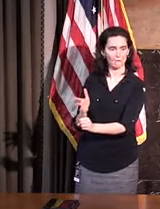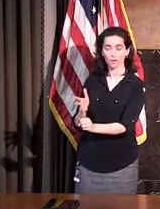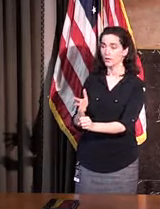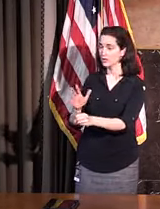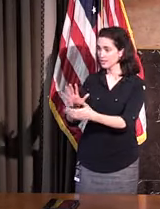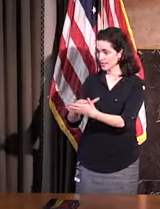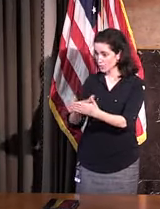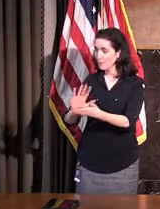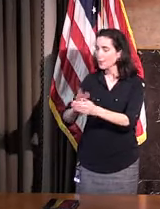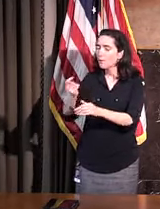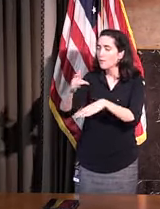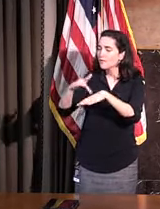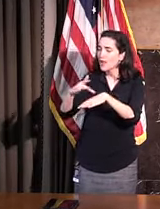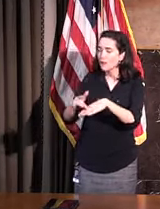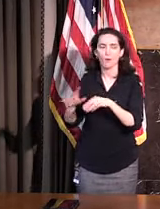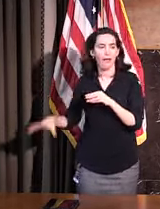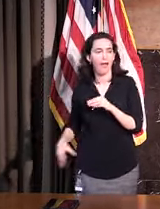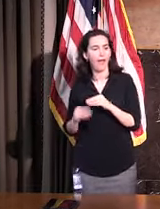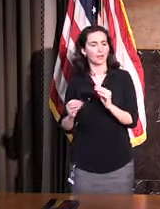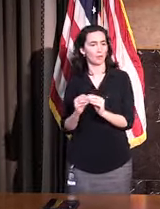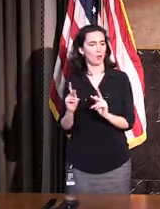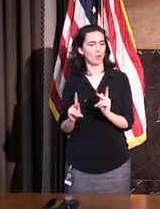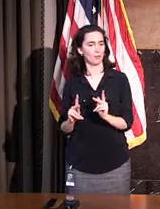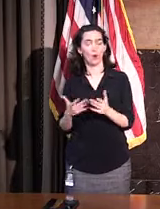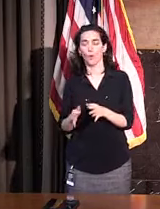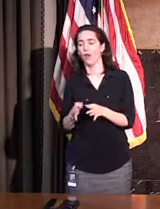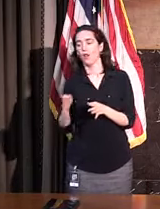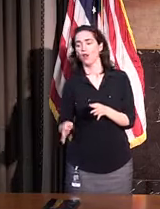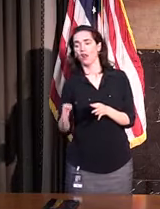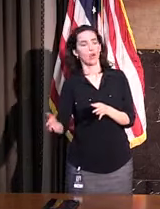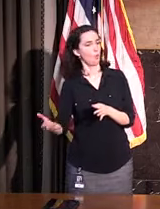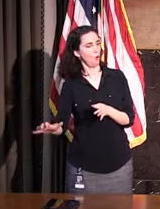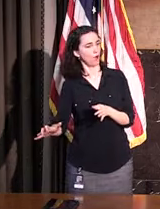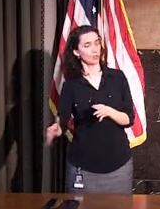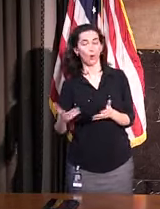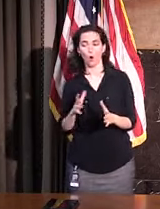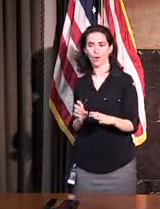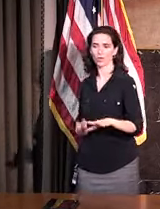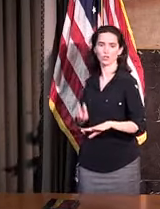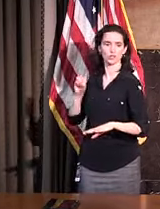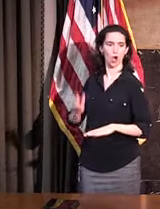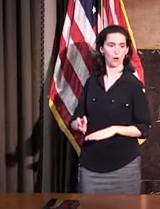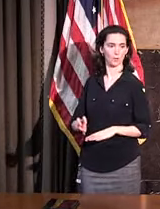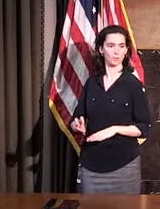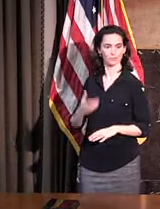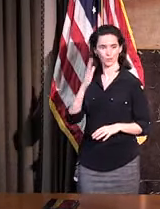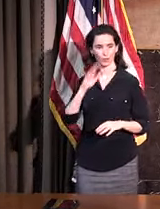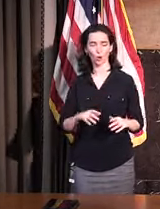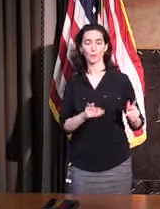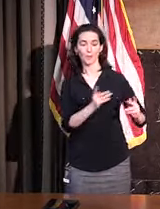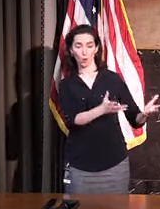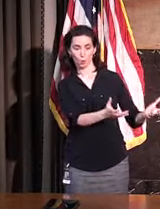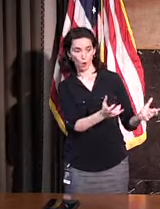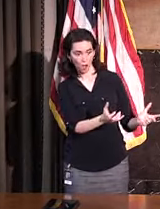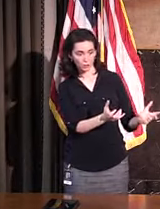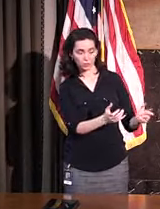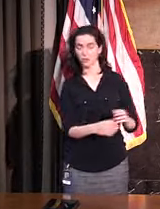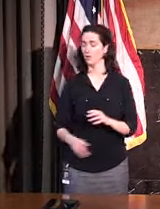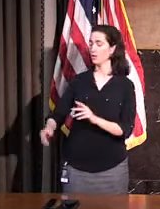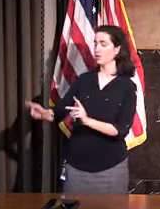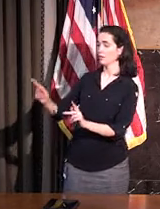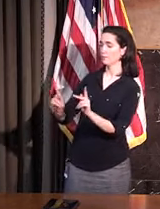to expand. We never want to wait too much. We never want to make supply and demand be exactly even, because